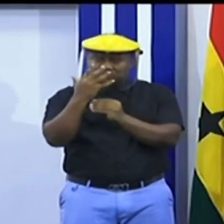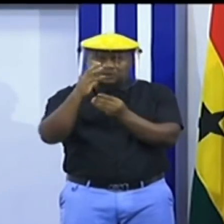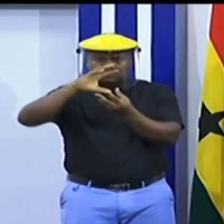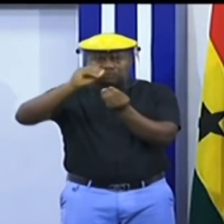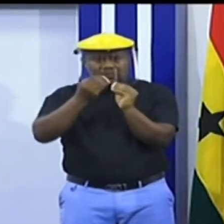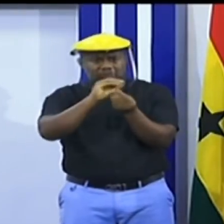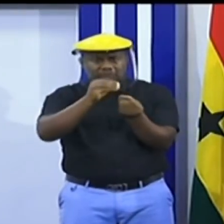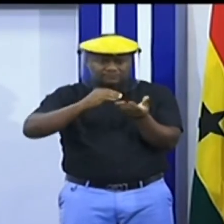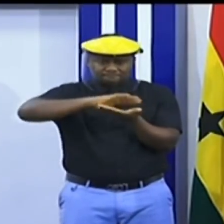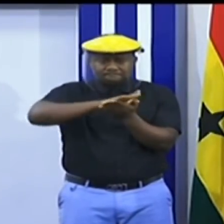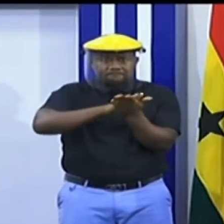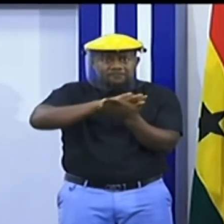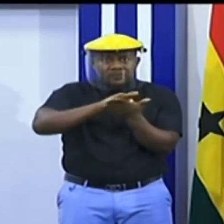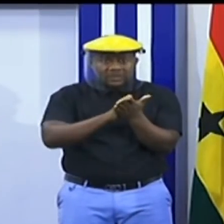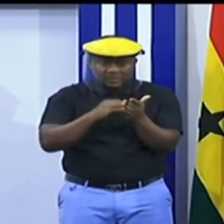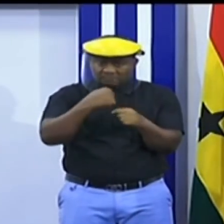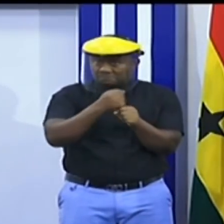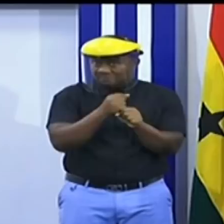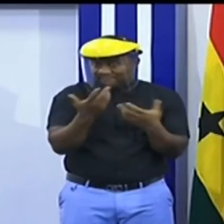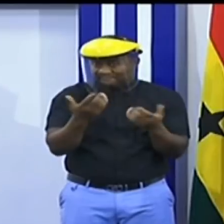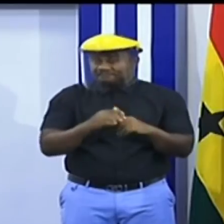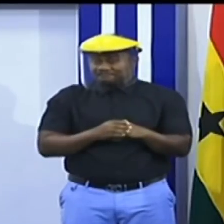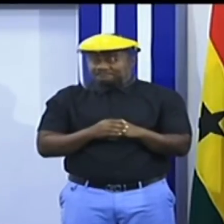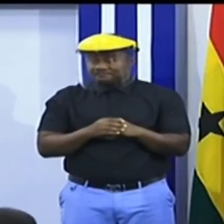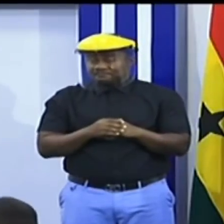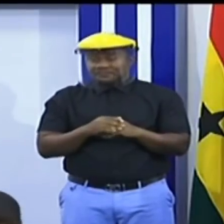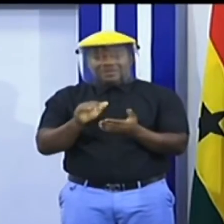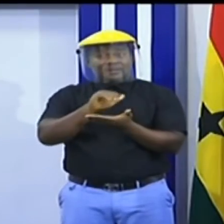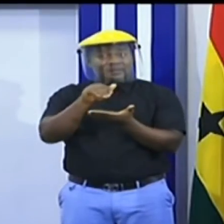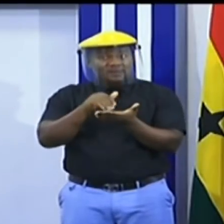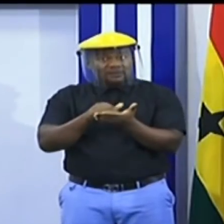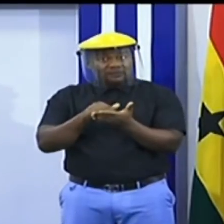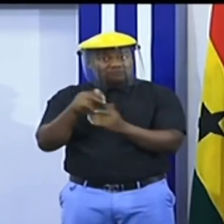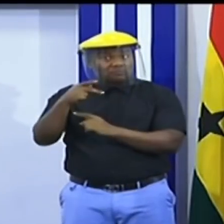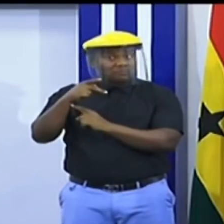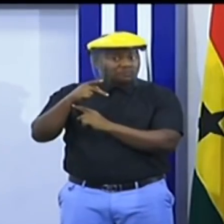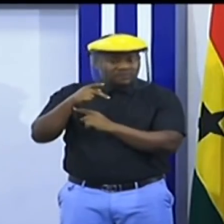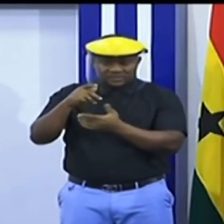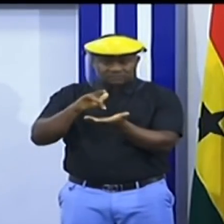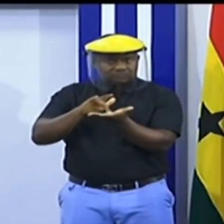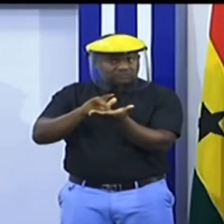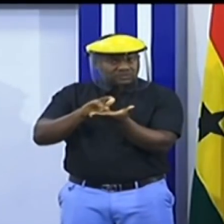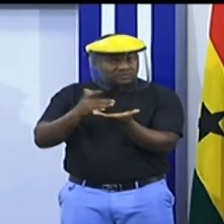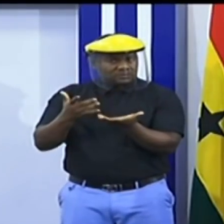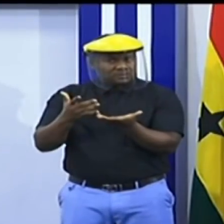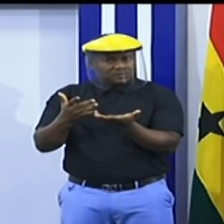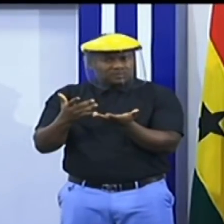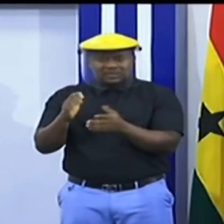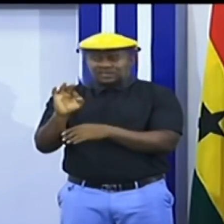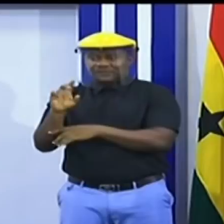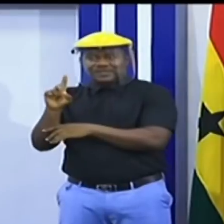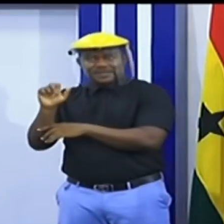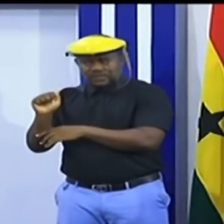cure. The Center for Plant Medicine and the FDA stand by to test